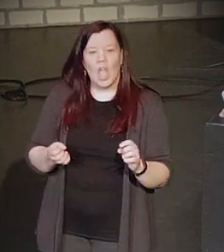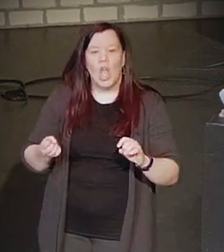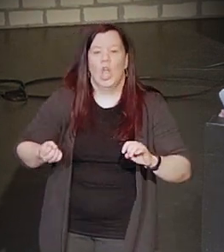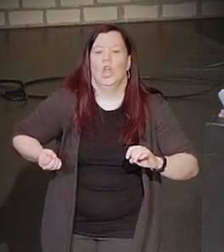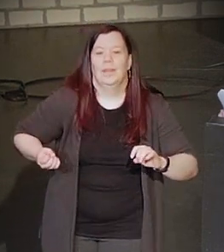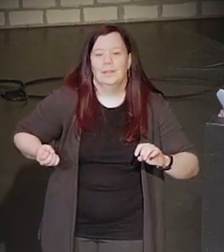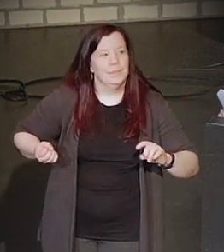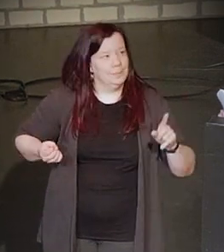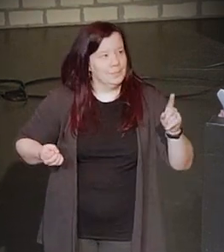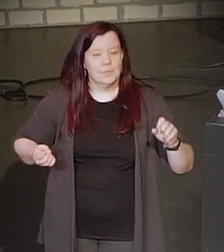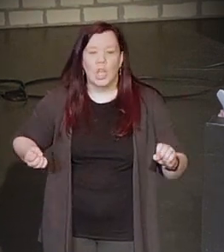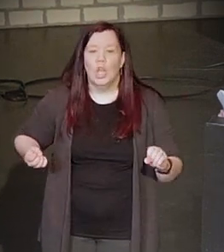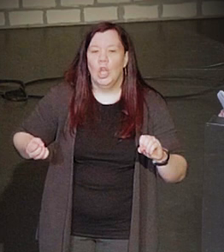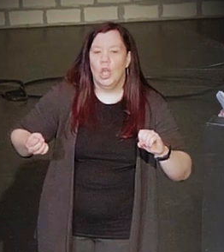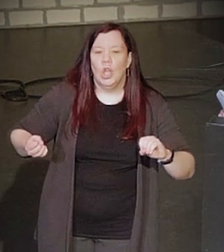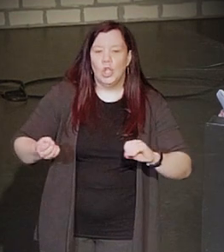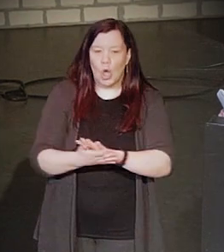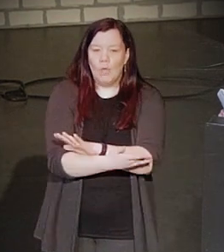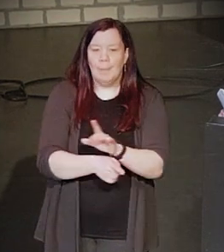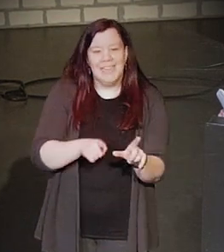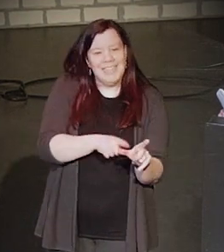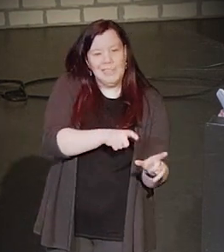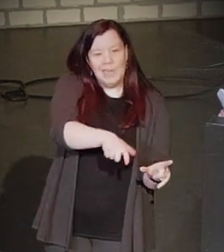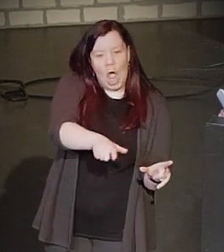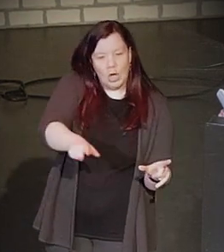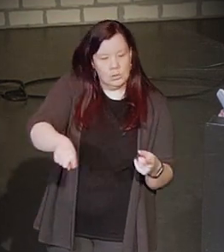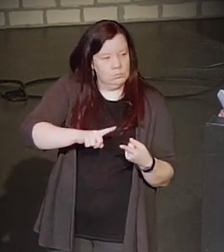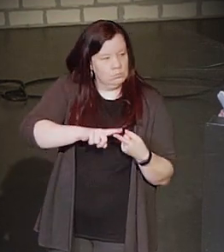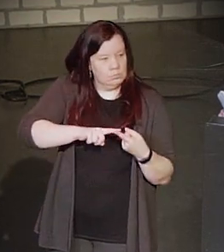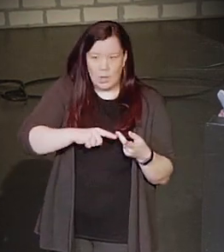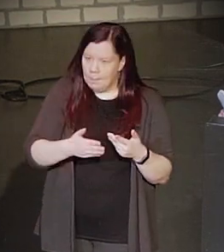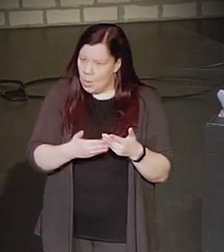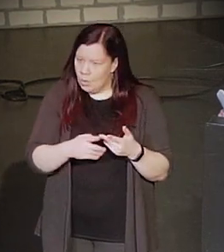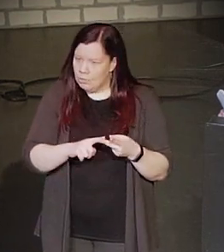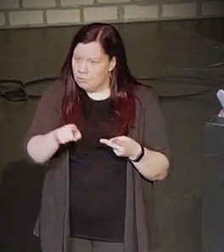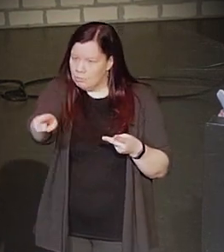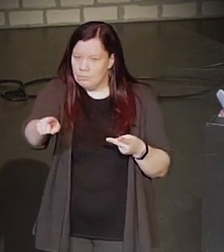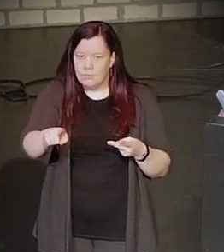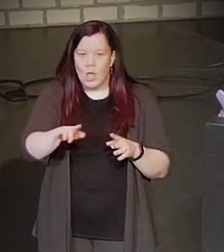Corrupting the young. Corrupting the young, that's number one. What else is he put on trial for?